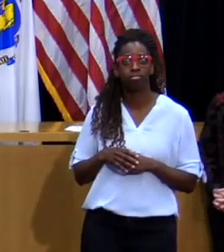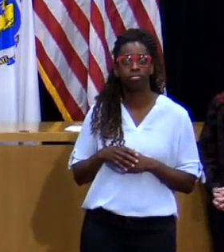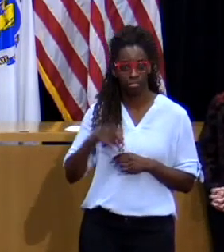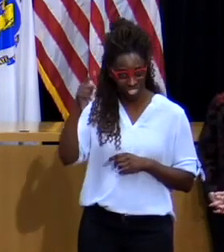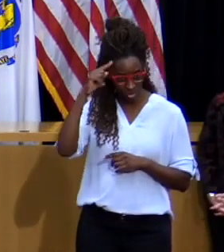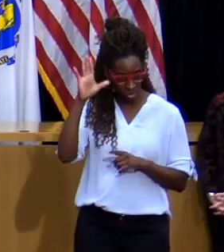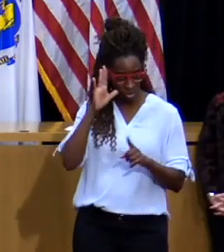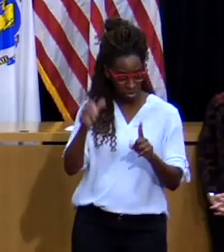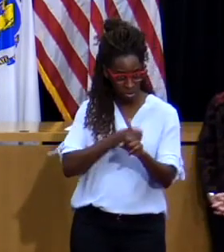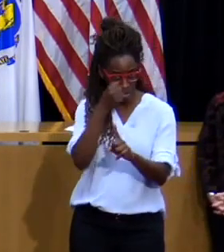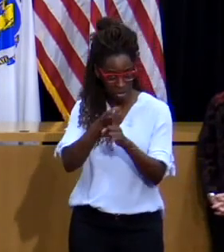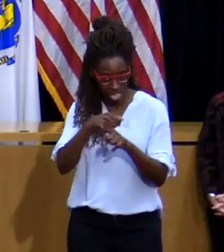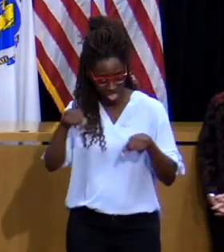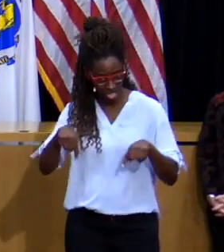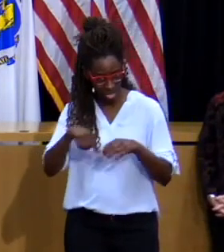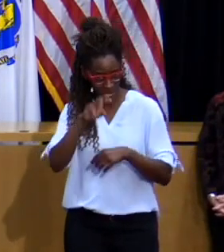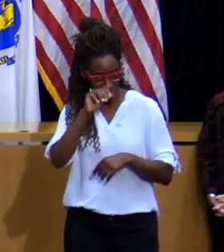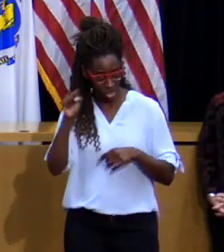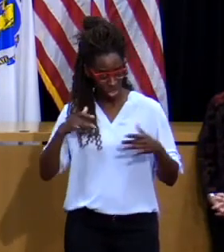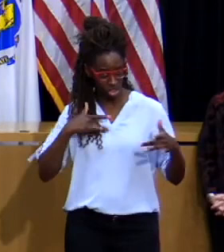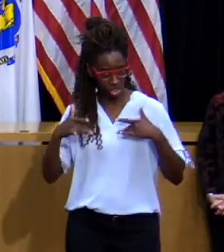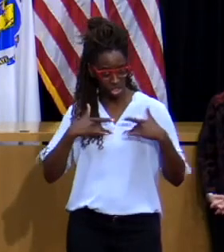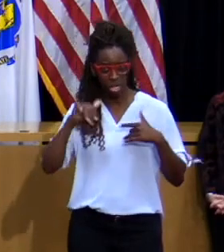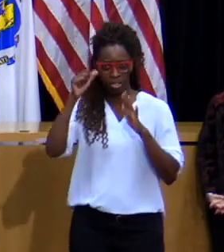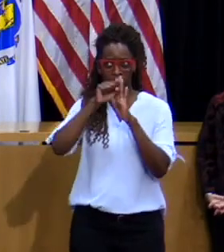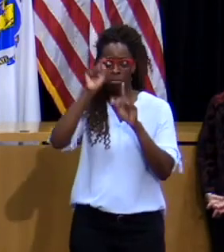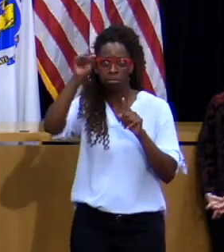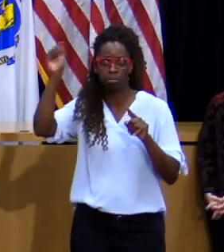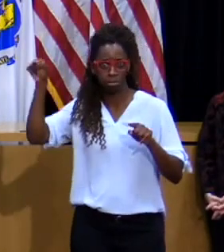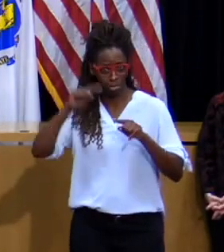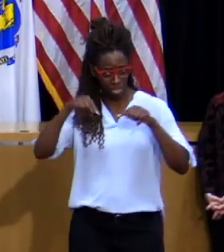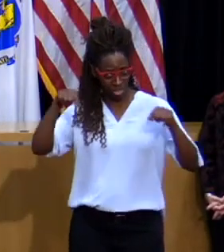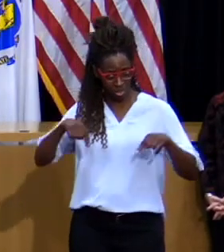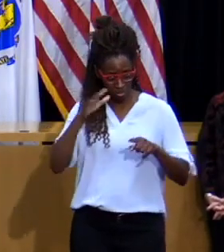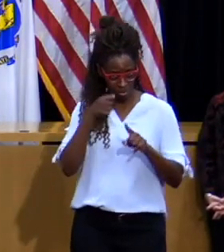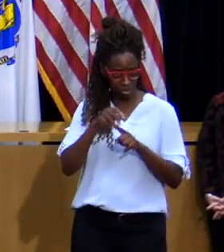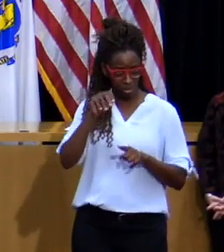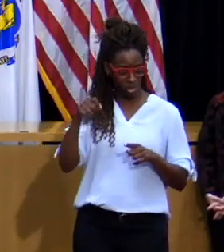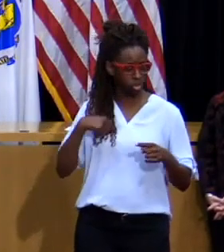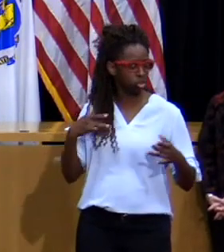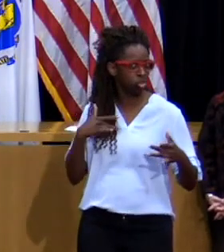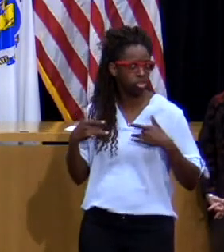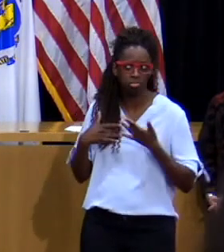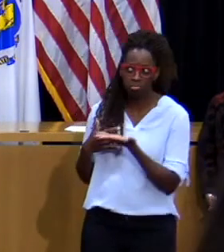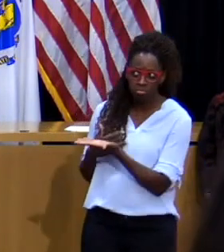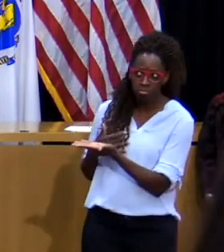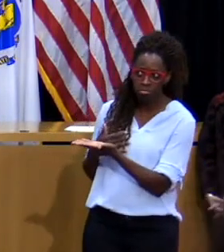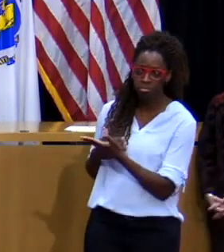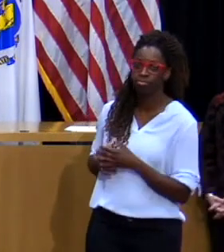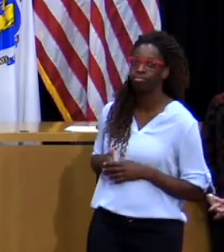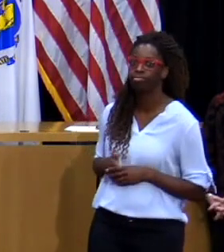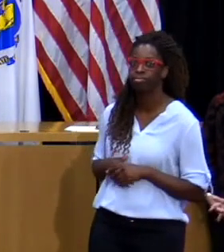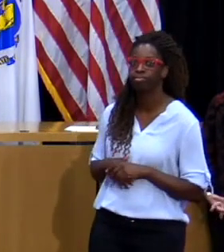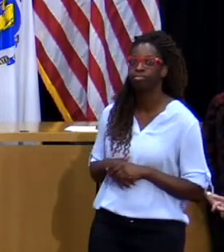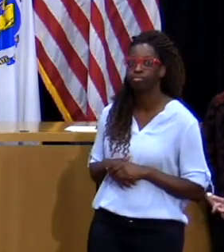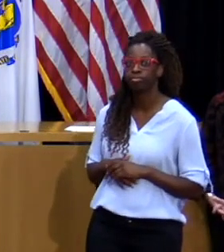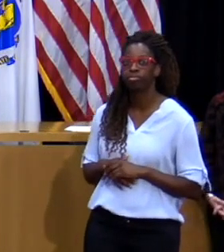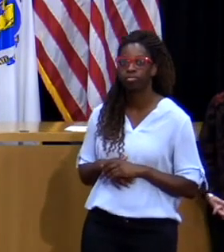these numbers to you? Well, part of the reason, first of all, we've been doing calls with the hospital